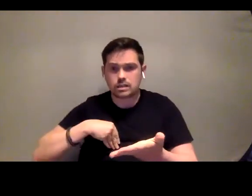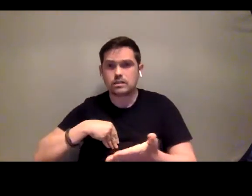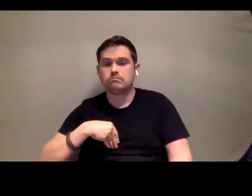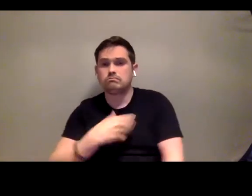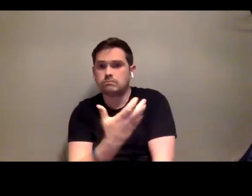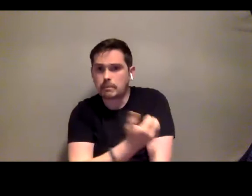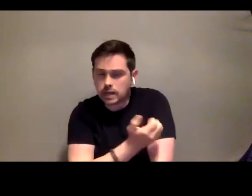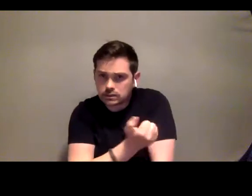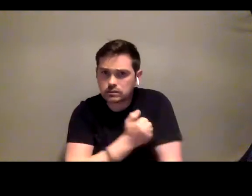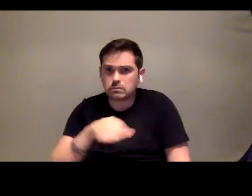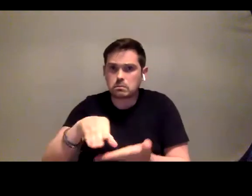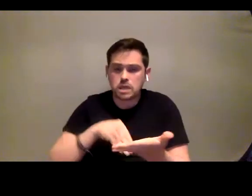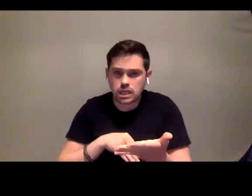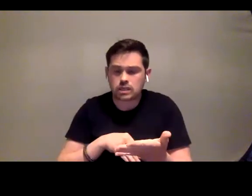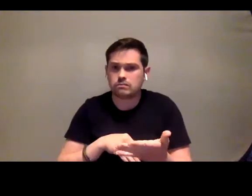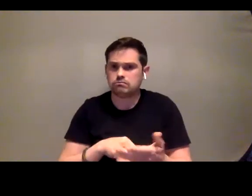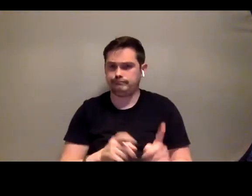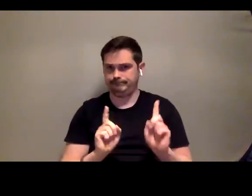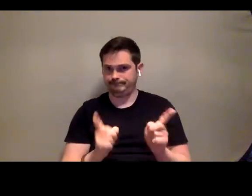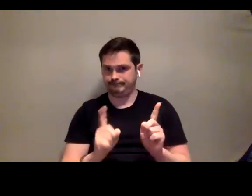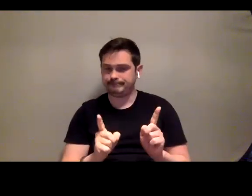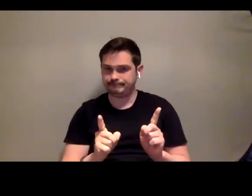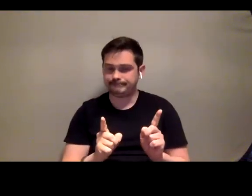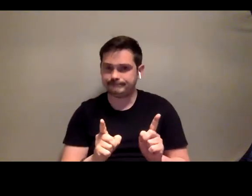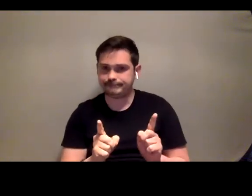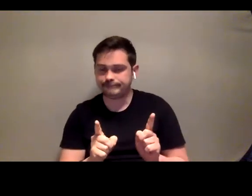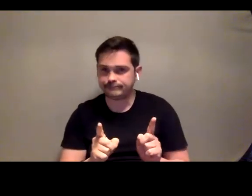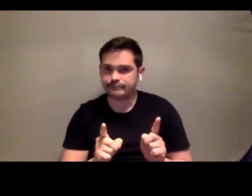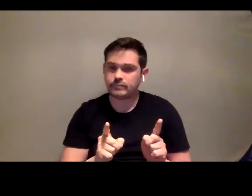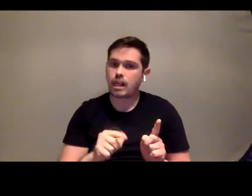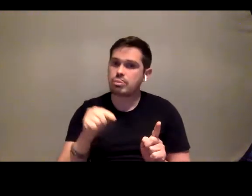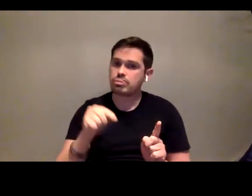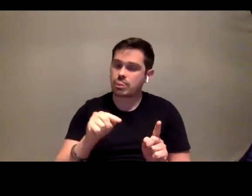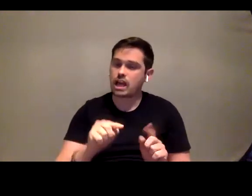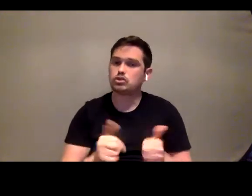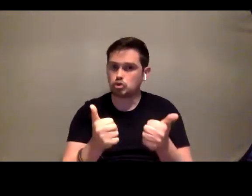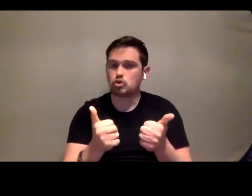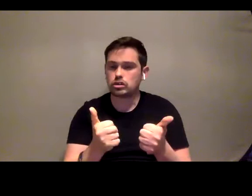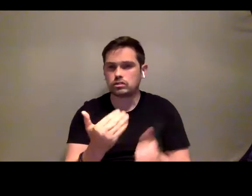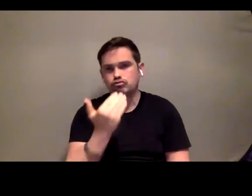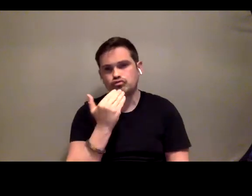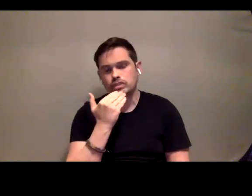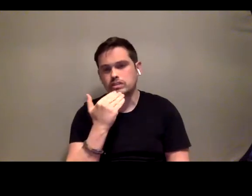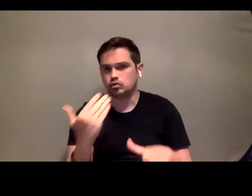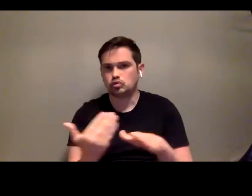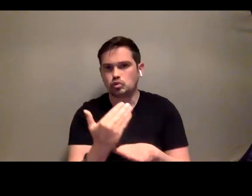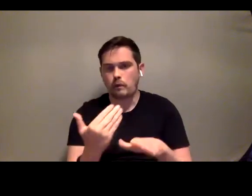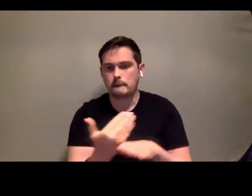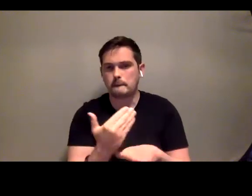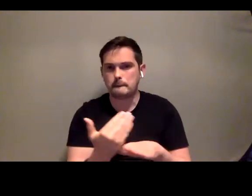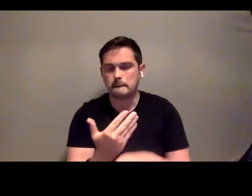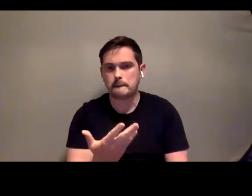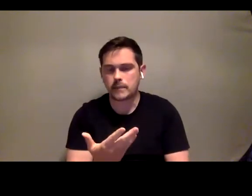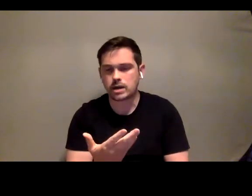non-pay entitlements? Those are the kinds of things that would encompass a good green job. So we're not talking about a massive uptick